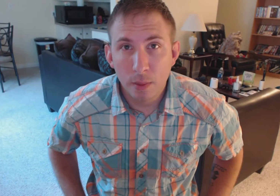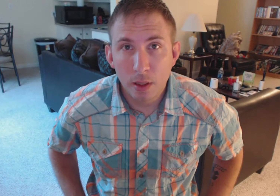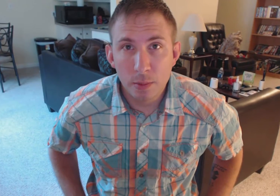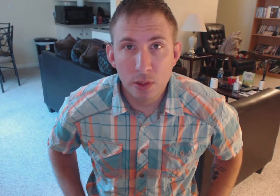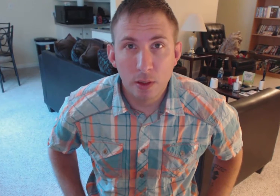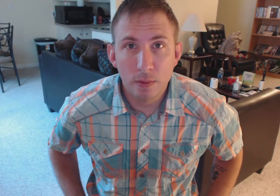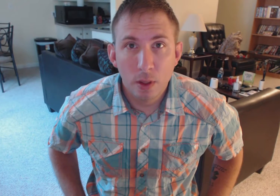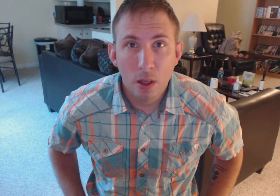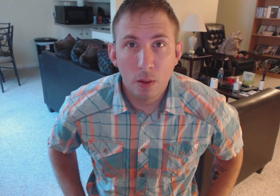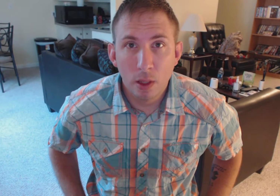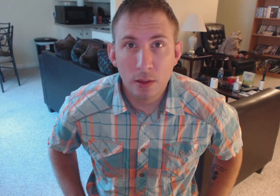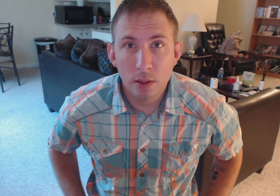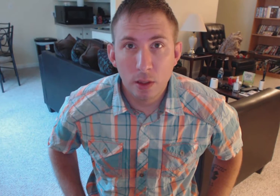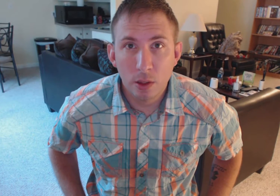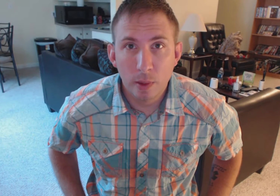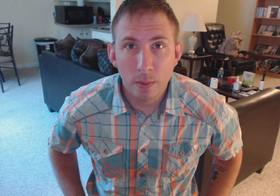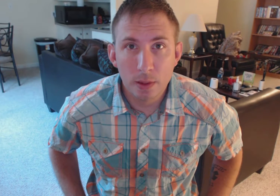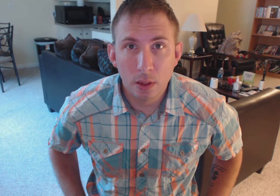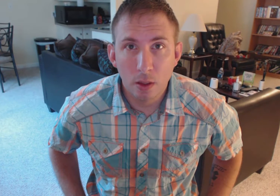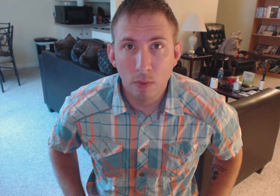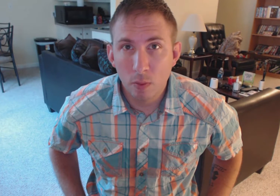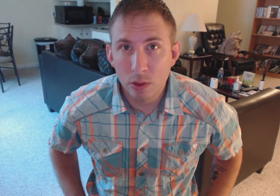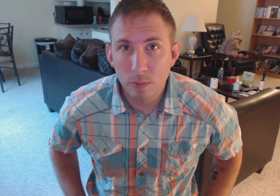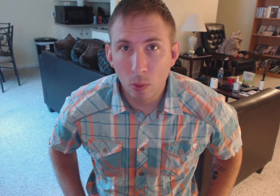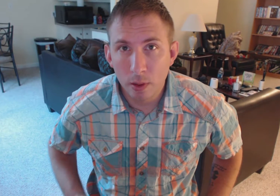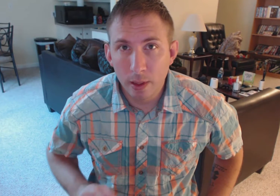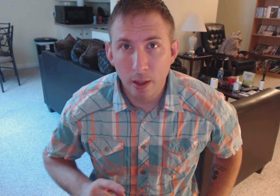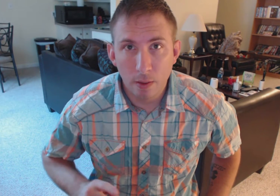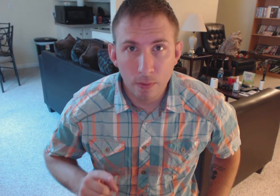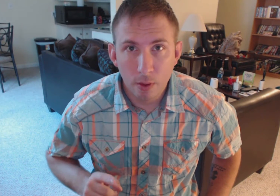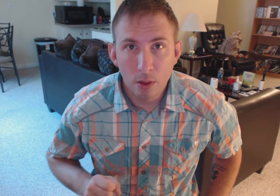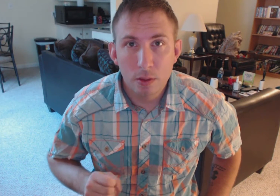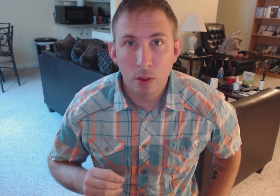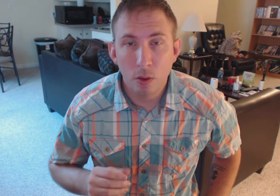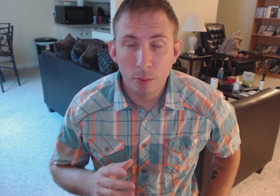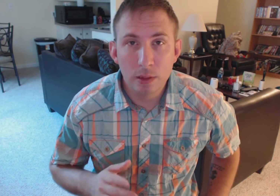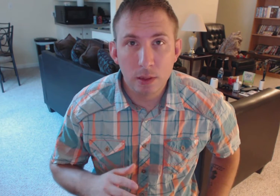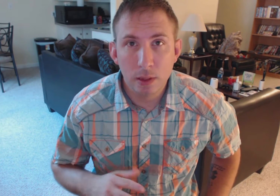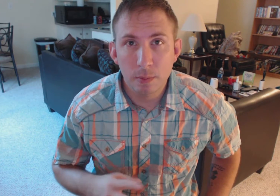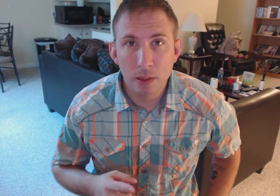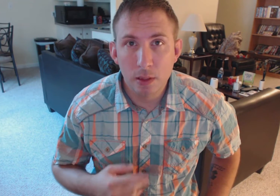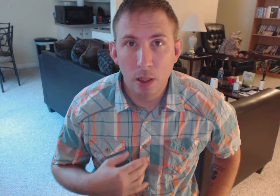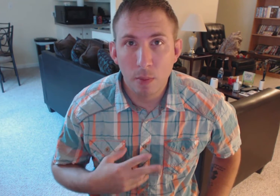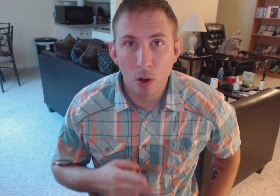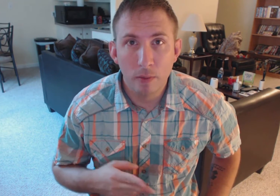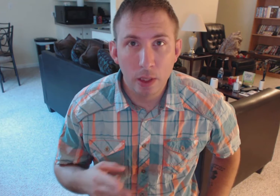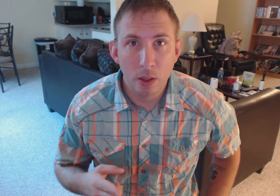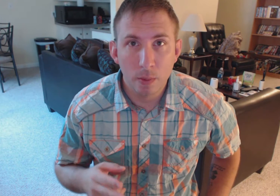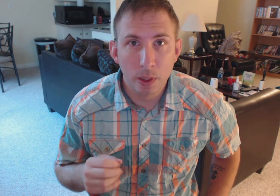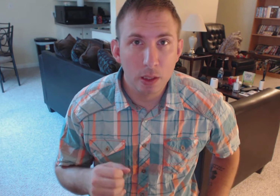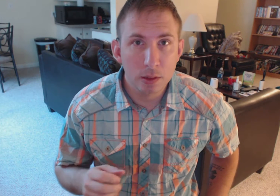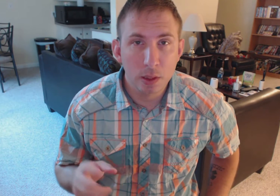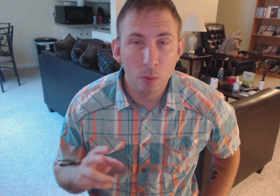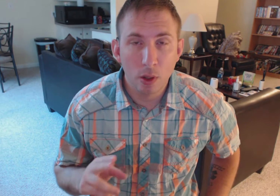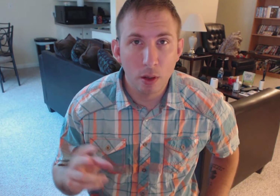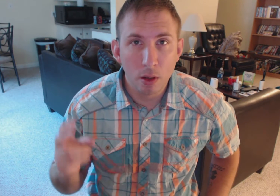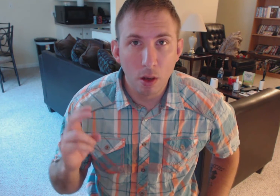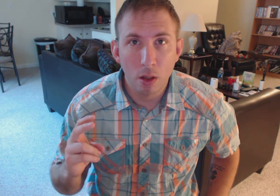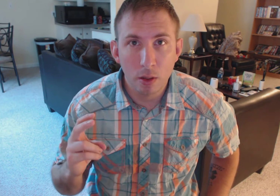Hi, my name is Jeff. I would like to tell you about myself. I was born deaf, so basically means I'm hard of hearing because I'm wearing a collar